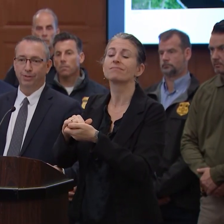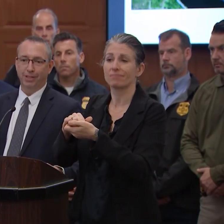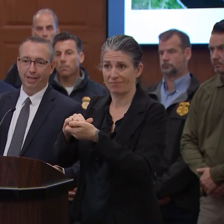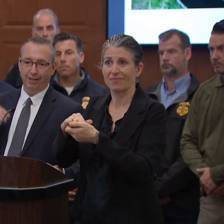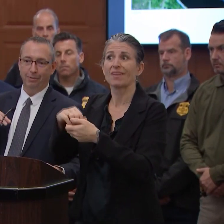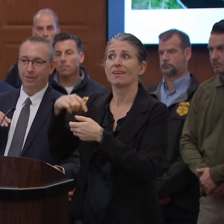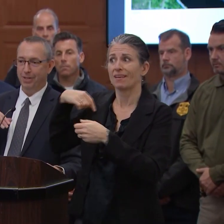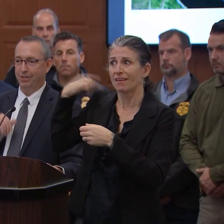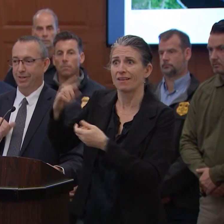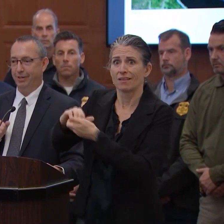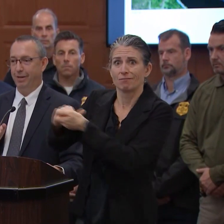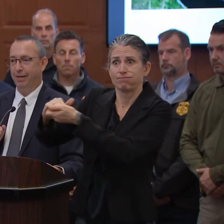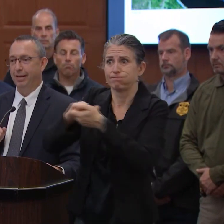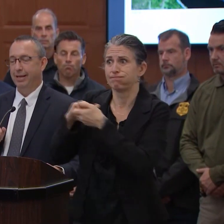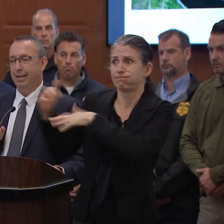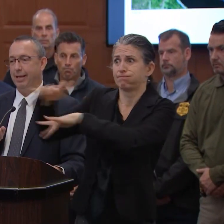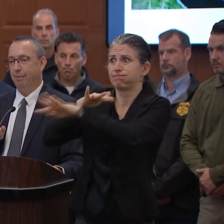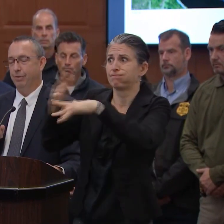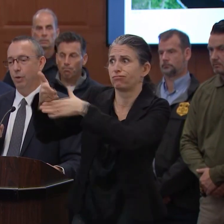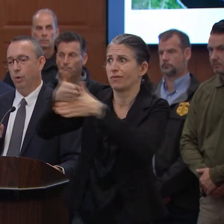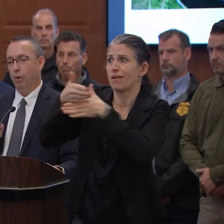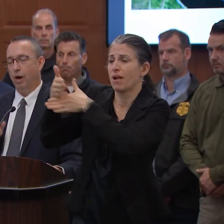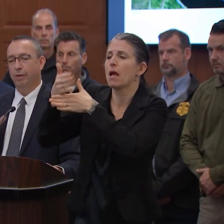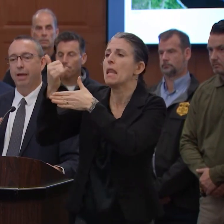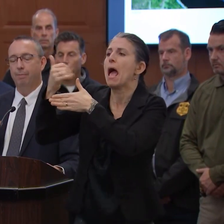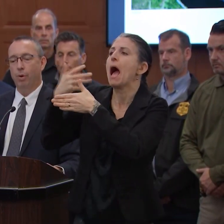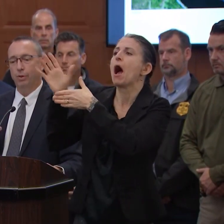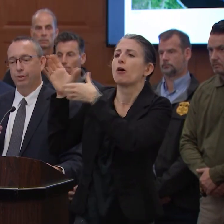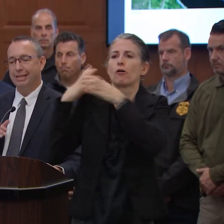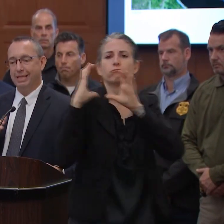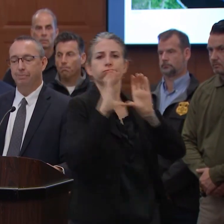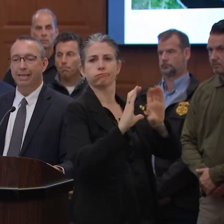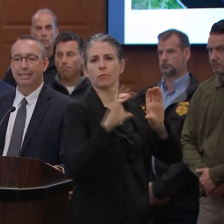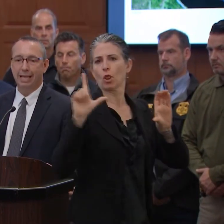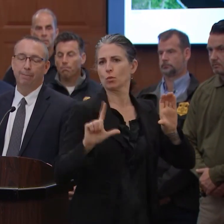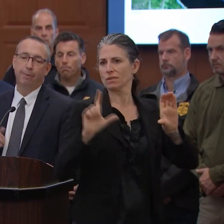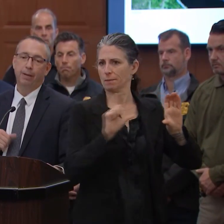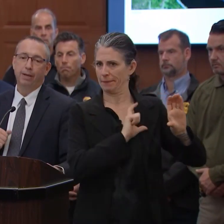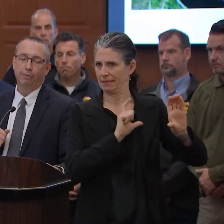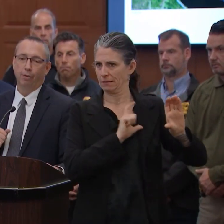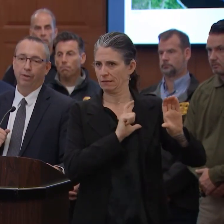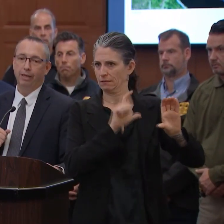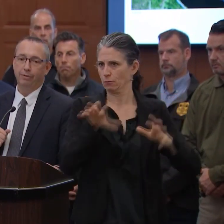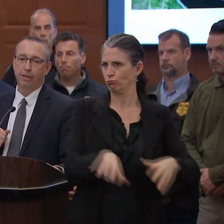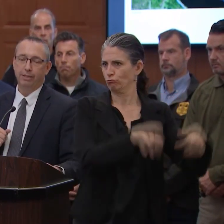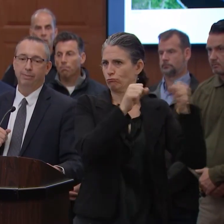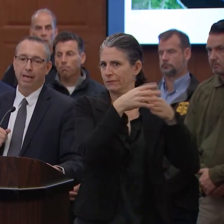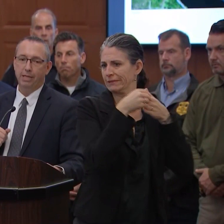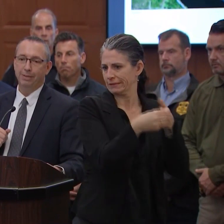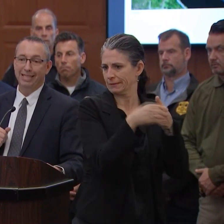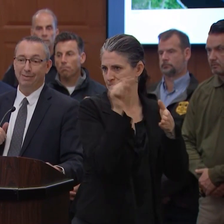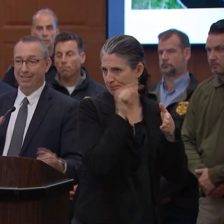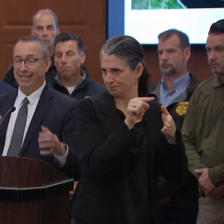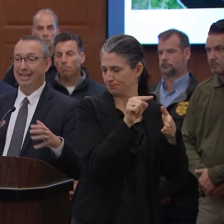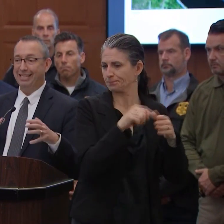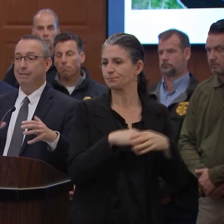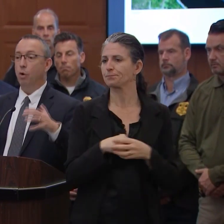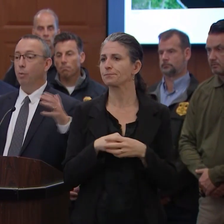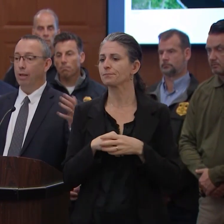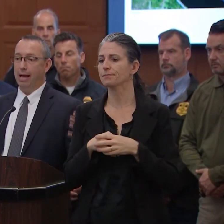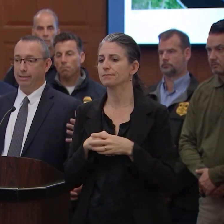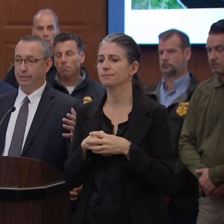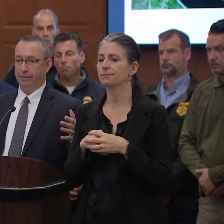bit different today than it was yesterday, right? So our command post, the next big step for the incident management team is to kind